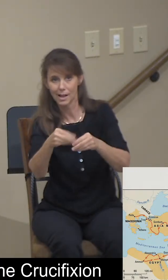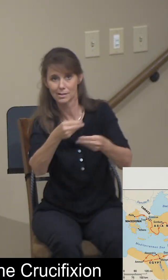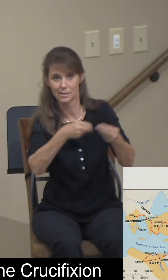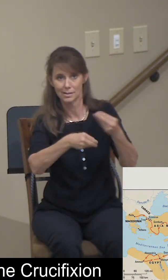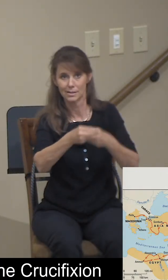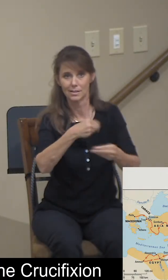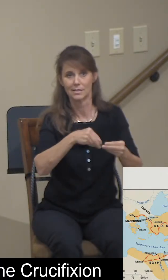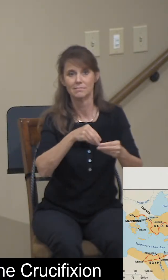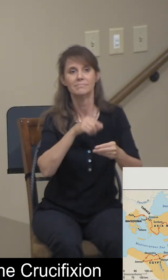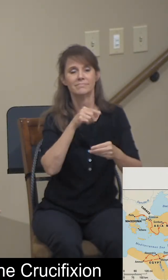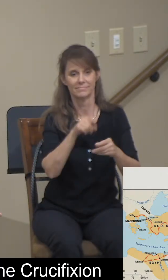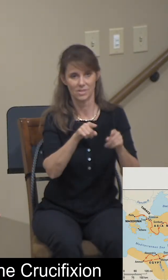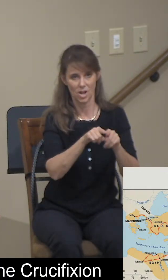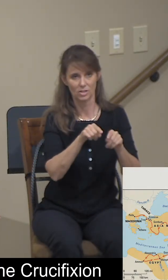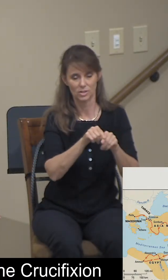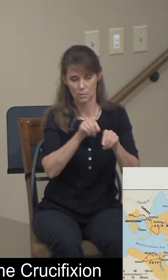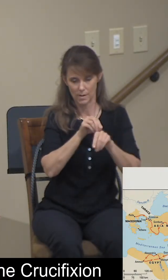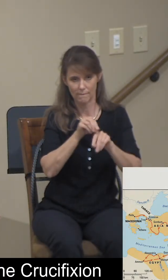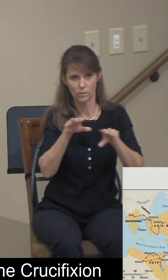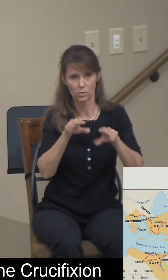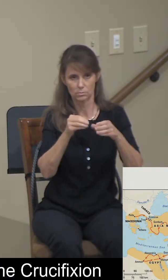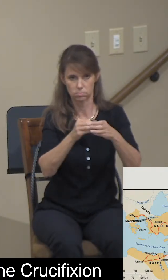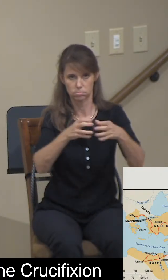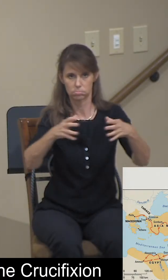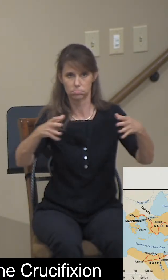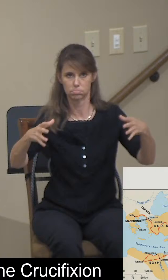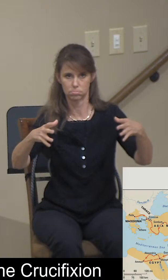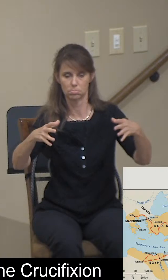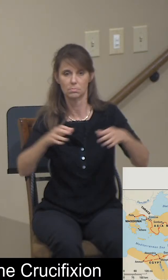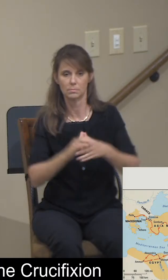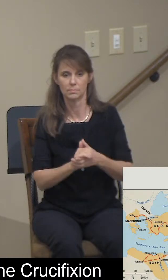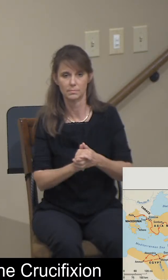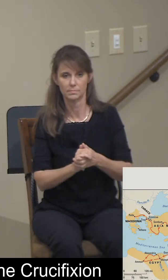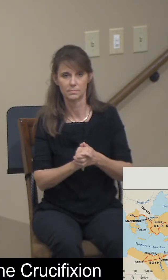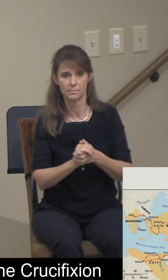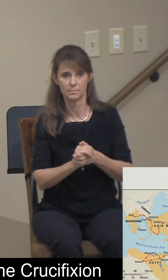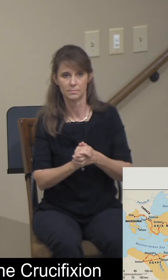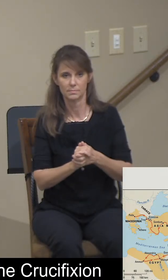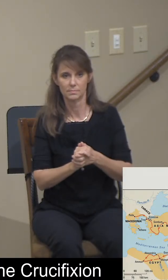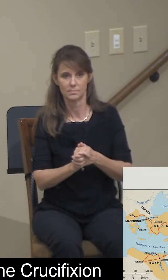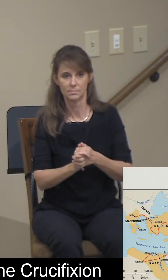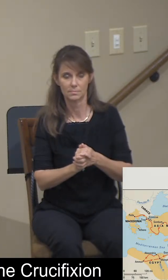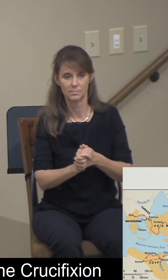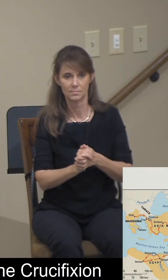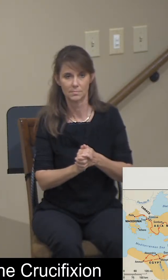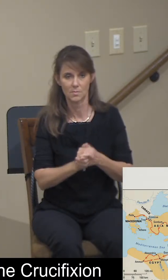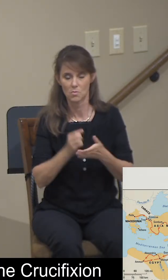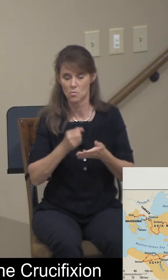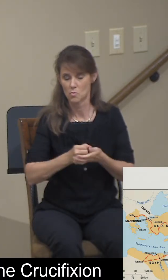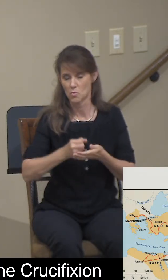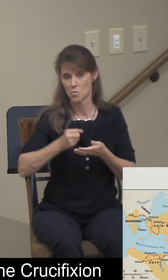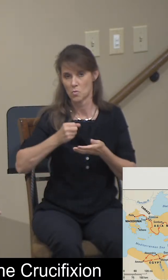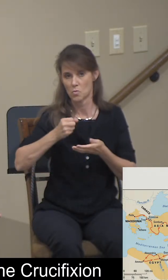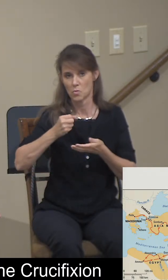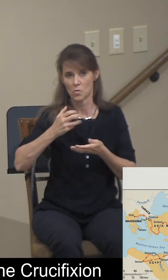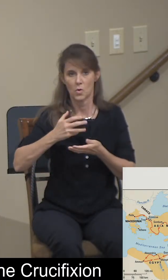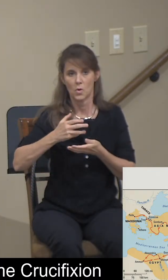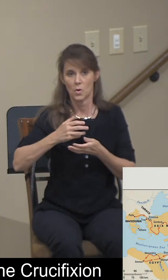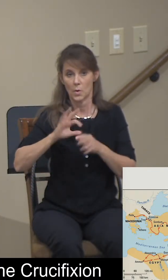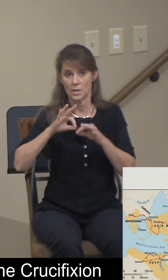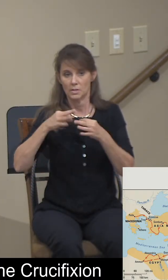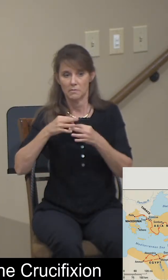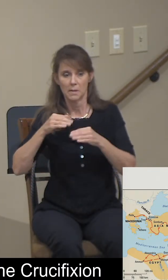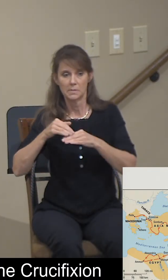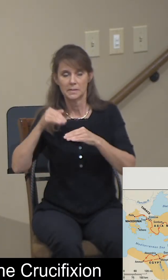cultural unification, and this is no different in relation to the spread of Hellenism. Wealthy families sent their son to be educated as a